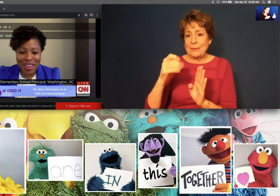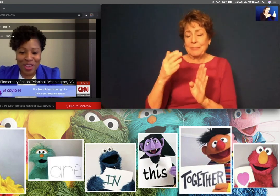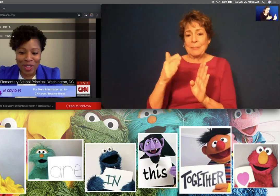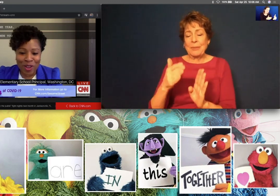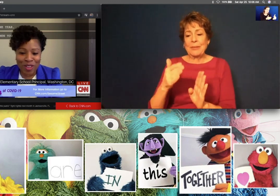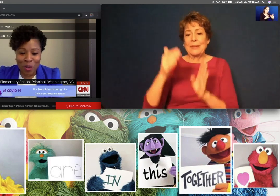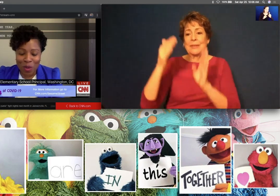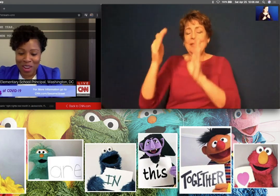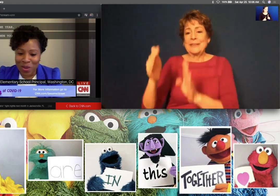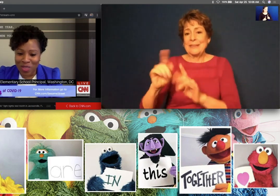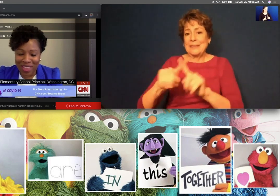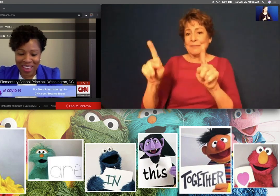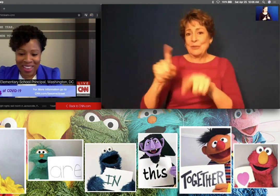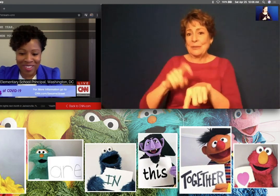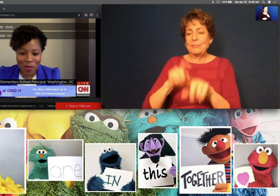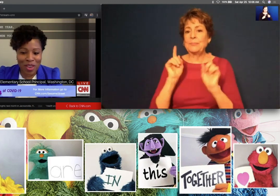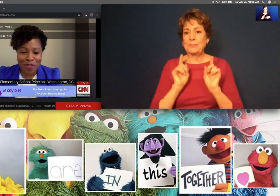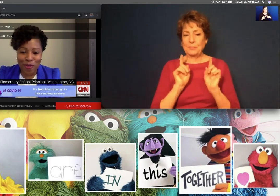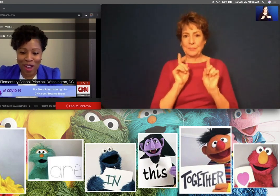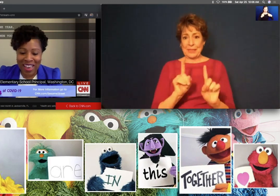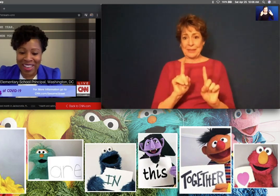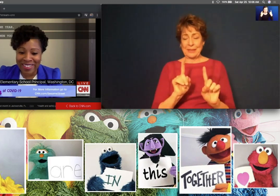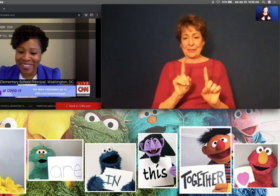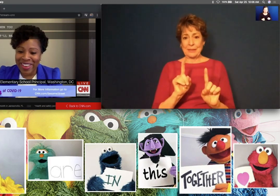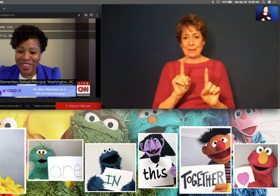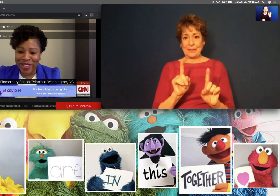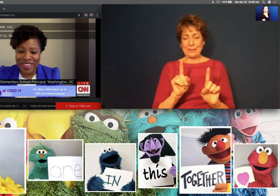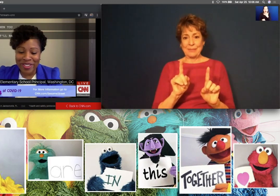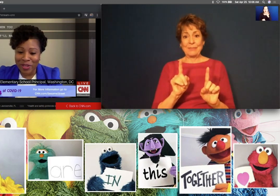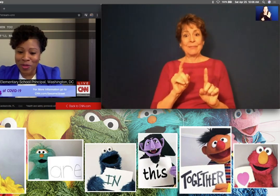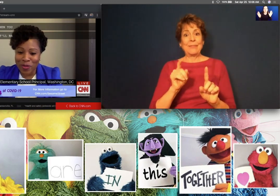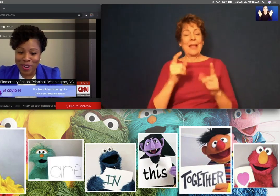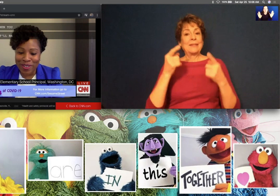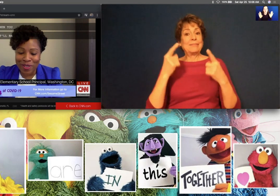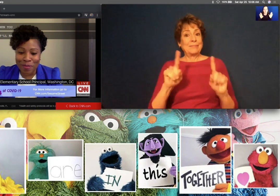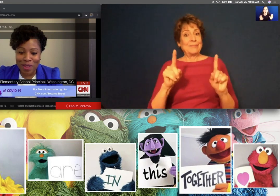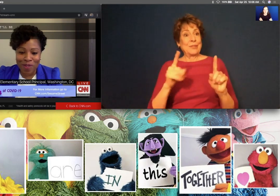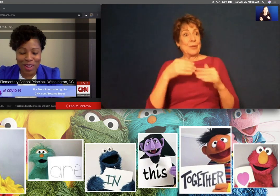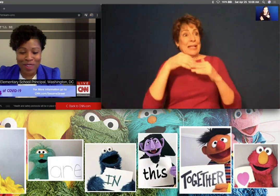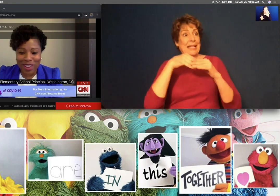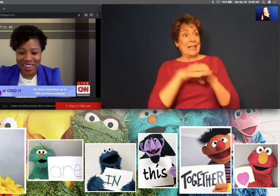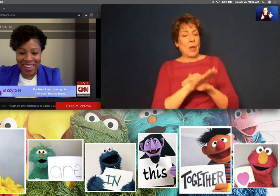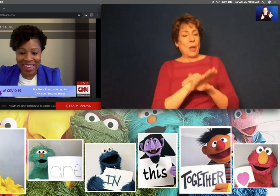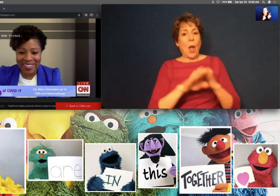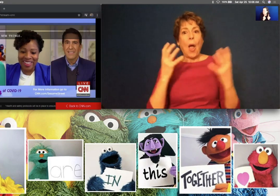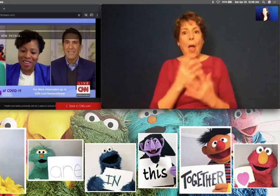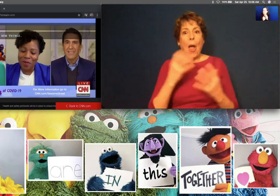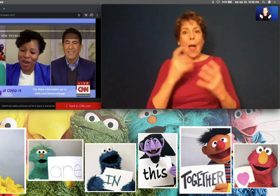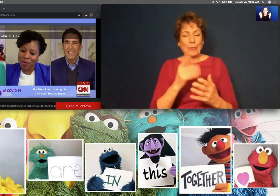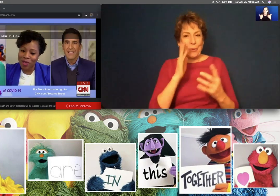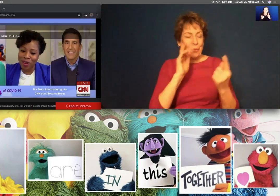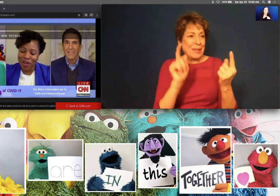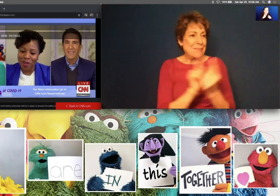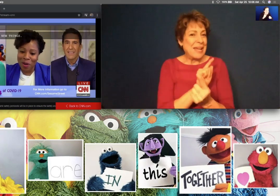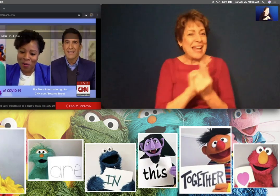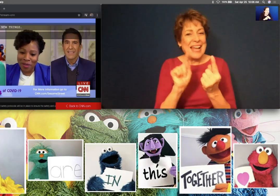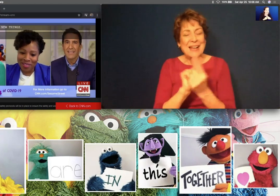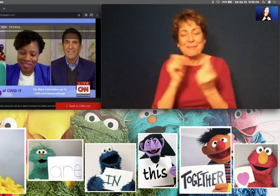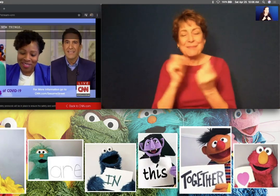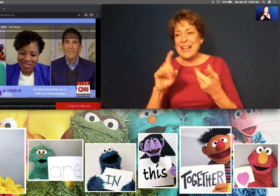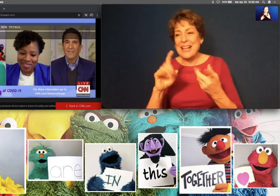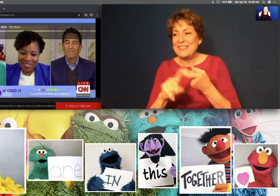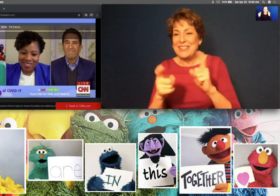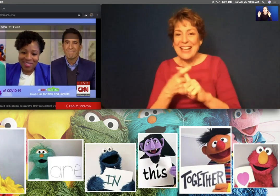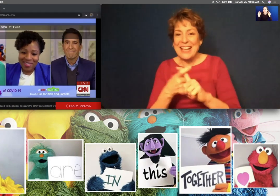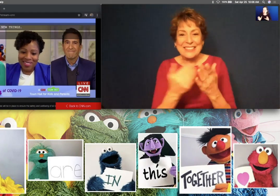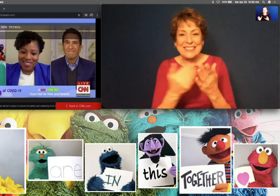that when you start kindergarten, it'll be awesome. You'll learn so many new things. You'll meet friends. Your teachers will be really,